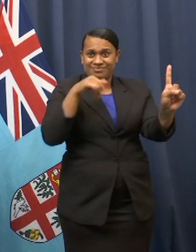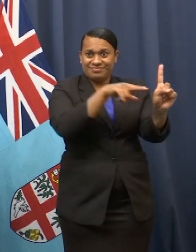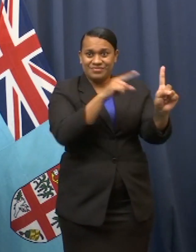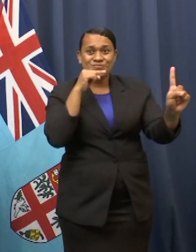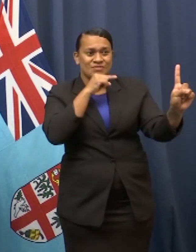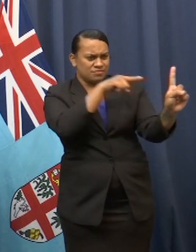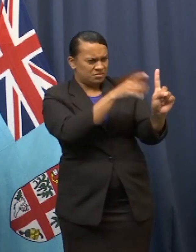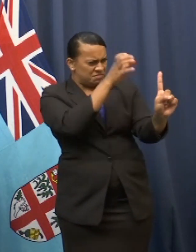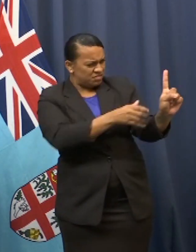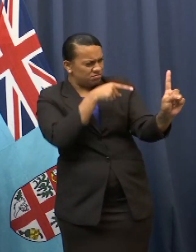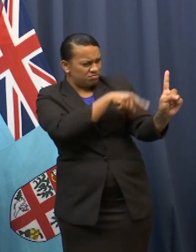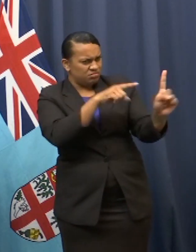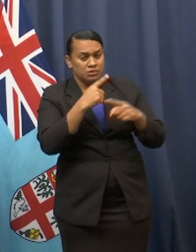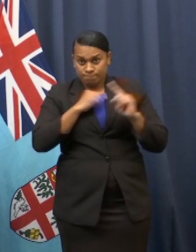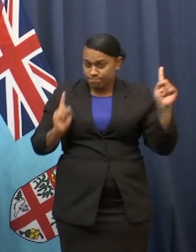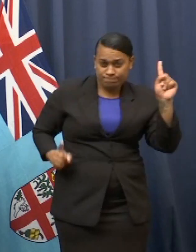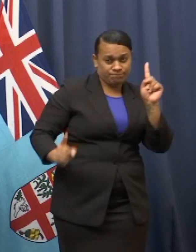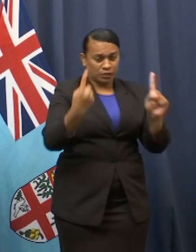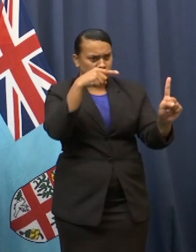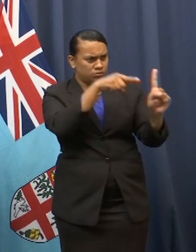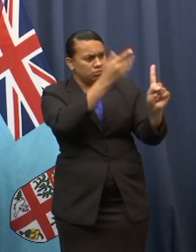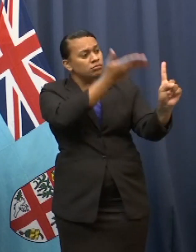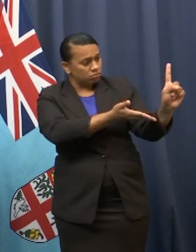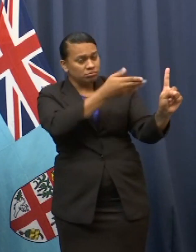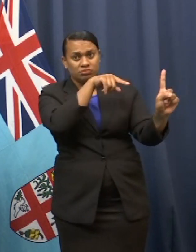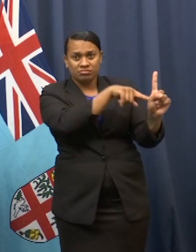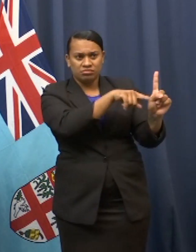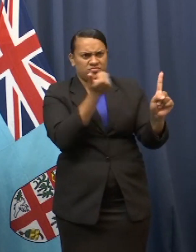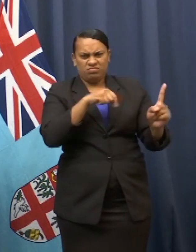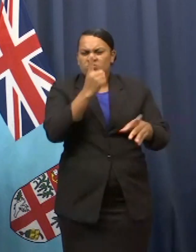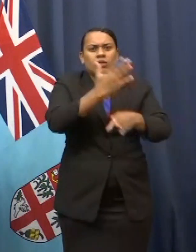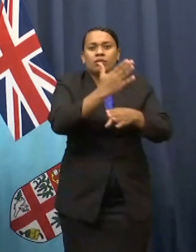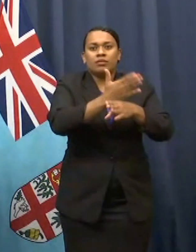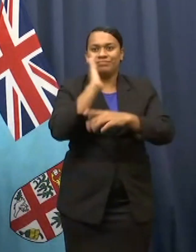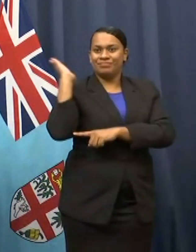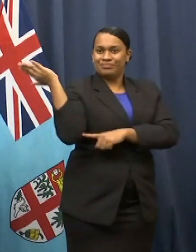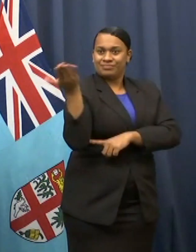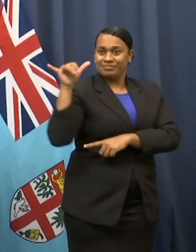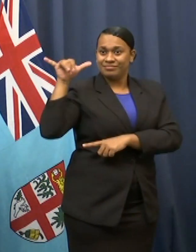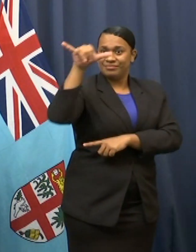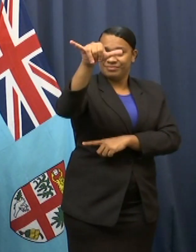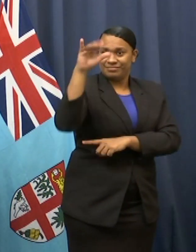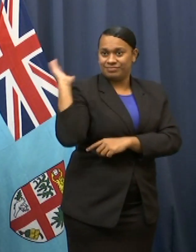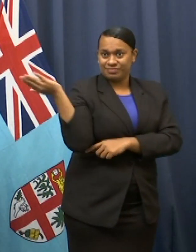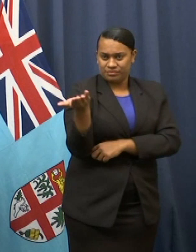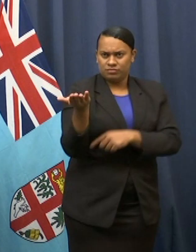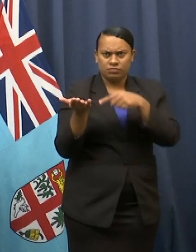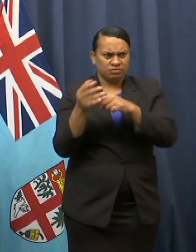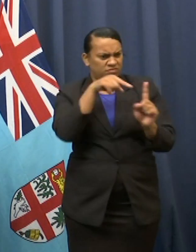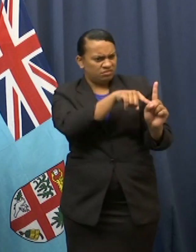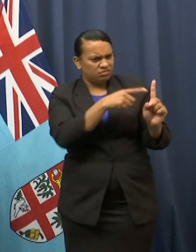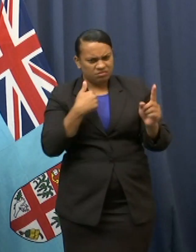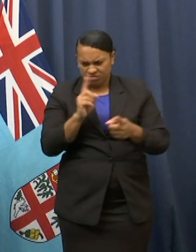Our first patient worked as a flight attendant. Through our contact tracing, our teams immediately